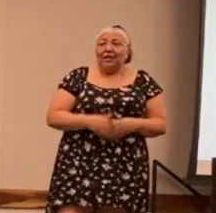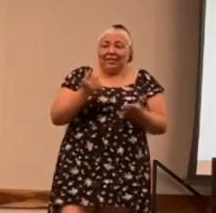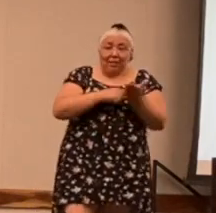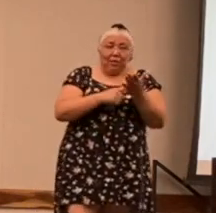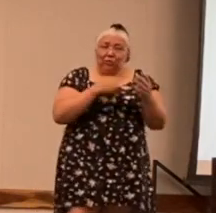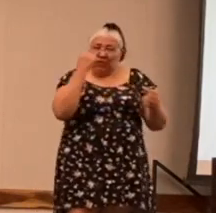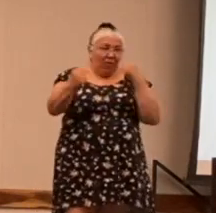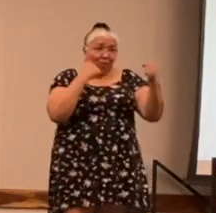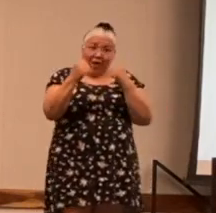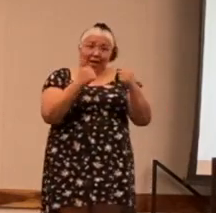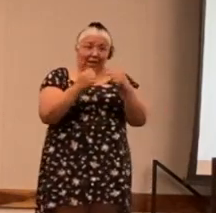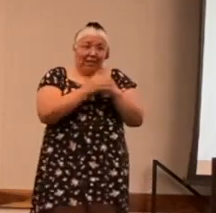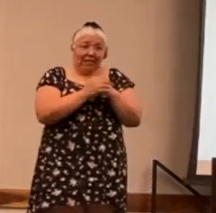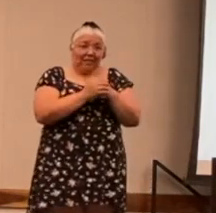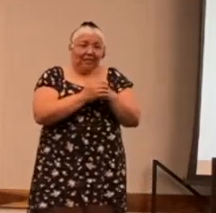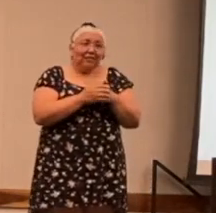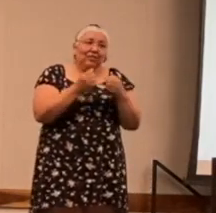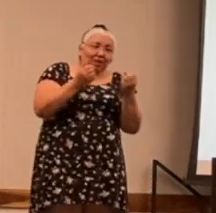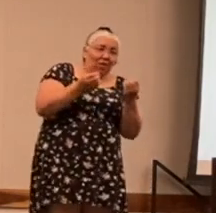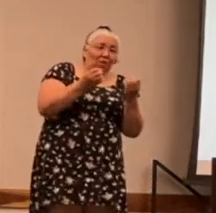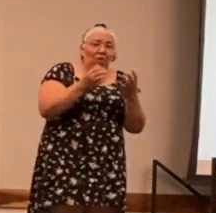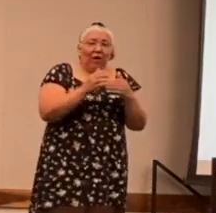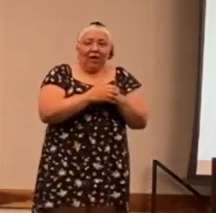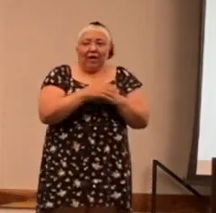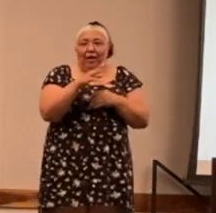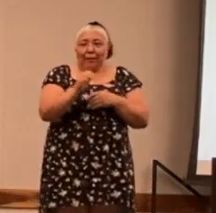just fight, okay? And so,